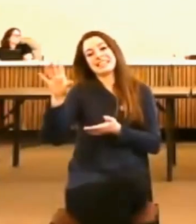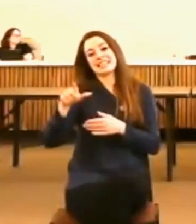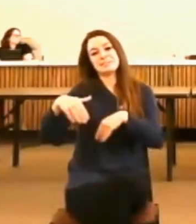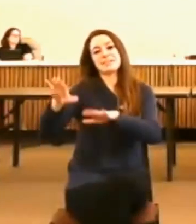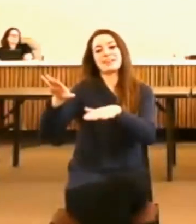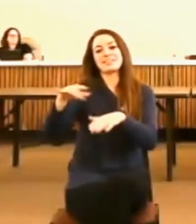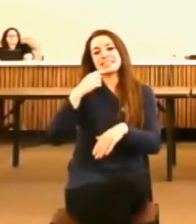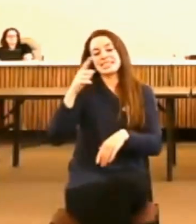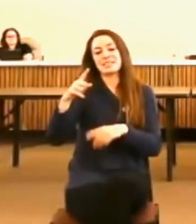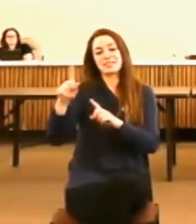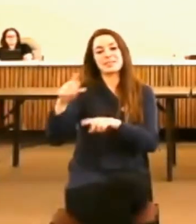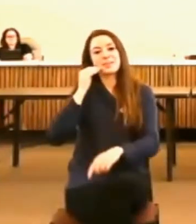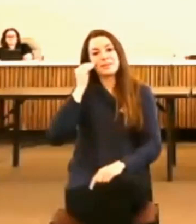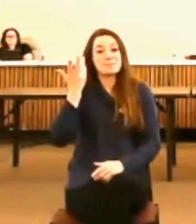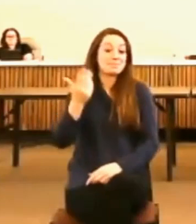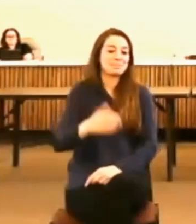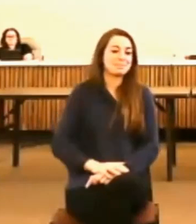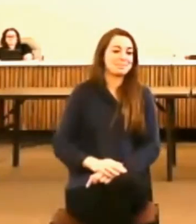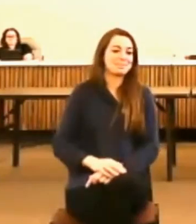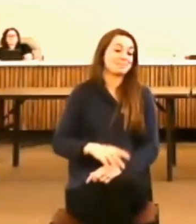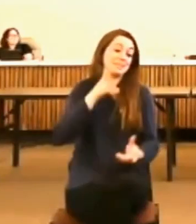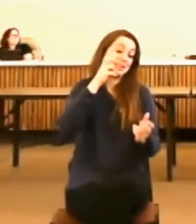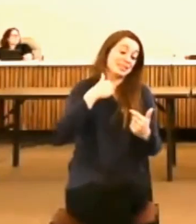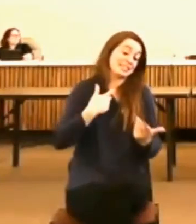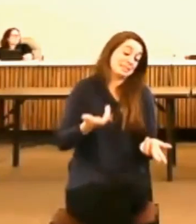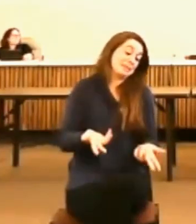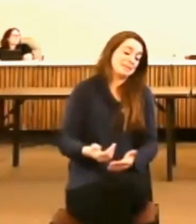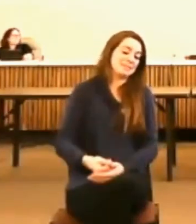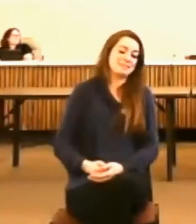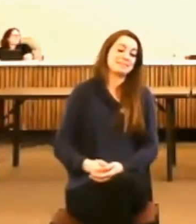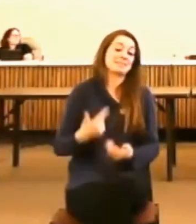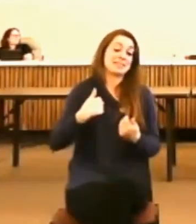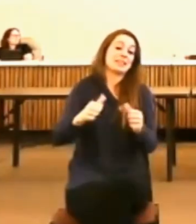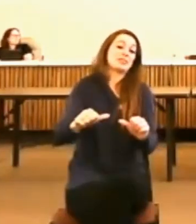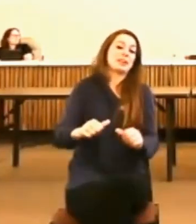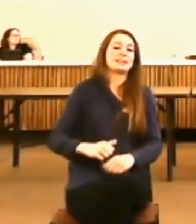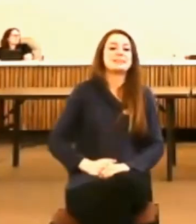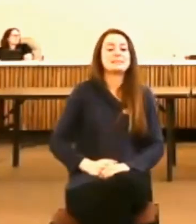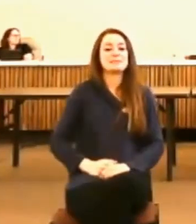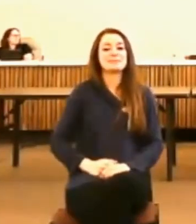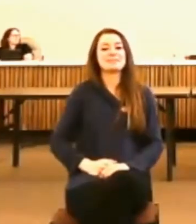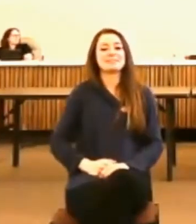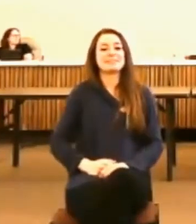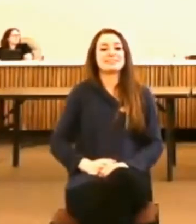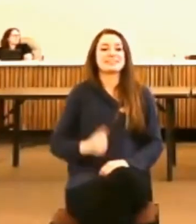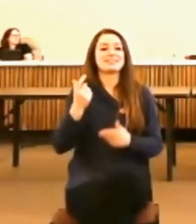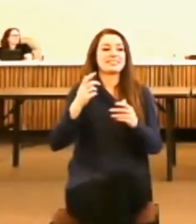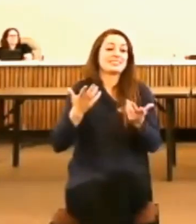species, including bears, wolves and lynxes, find shelter here today.